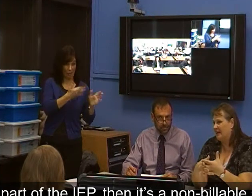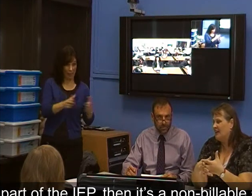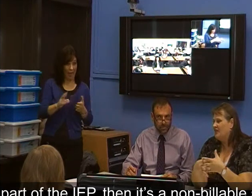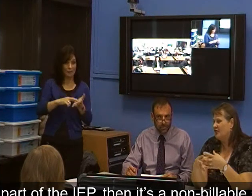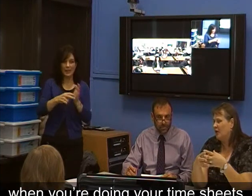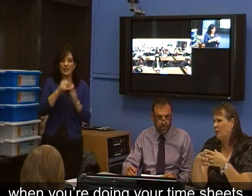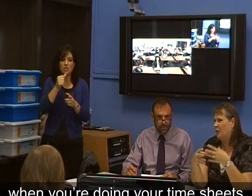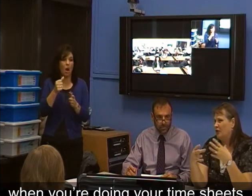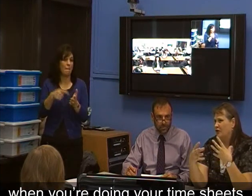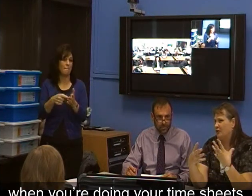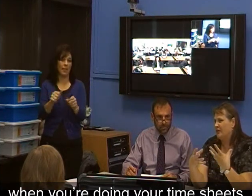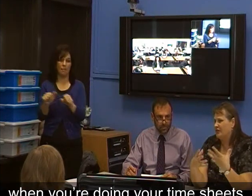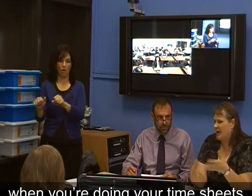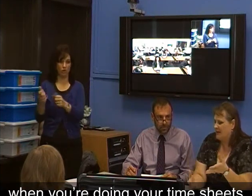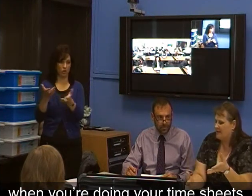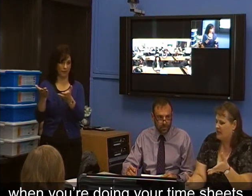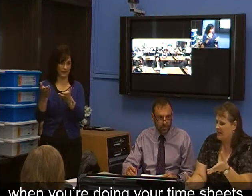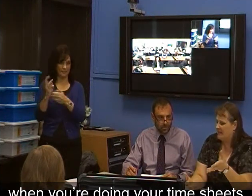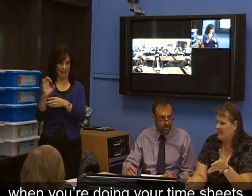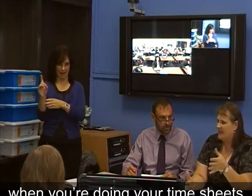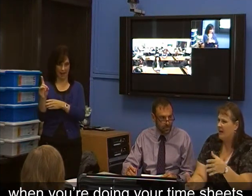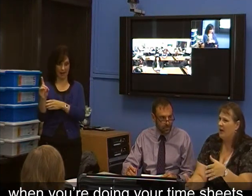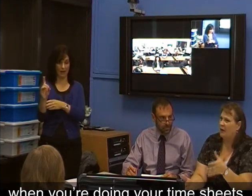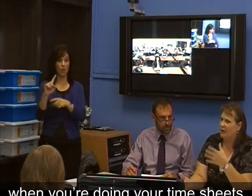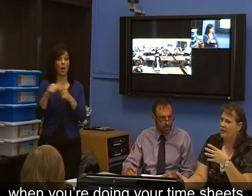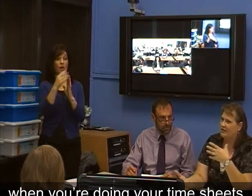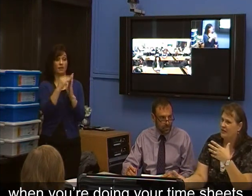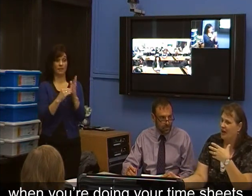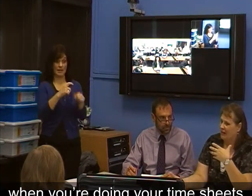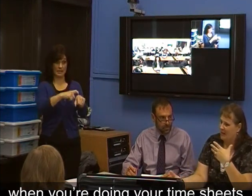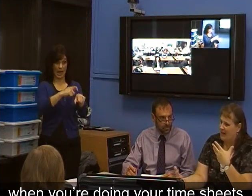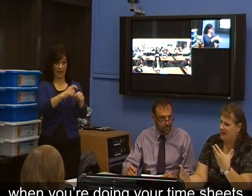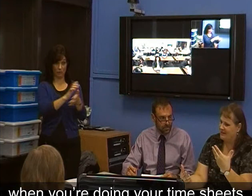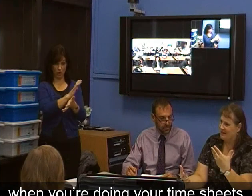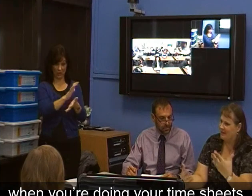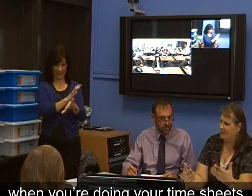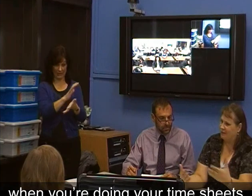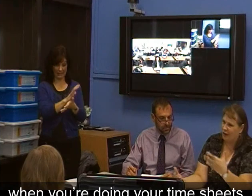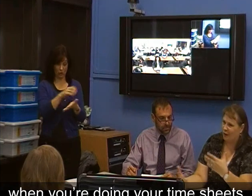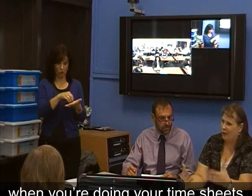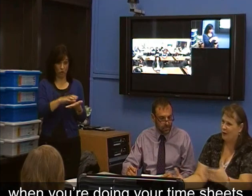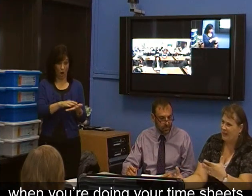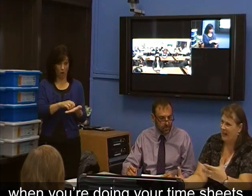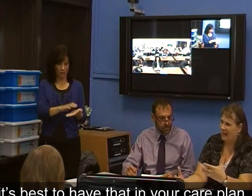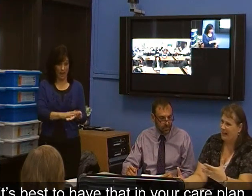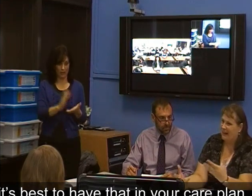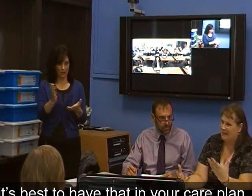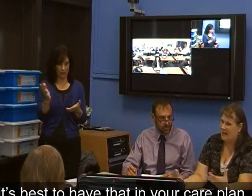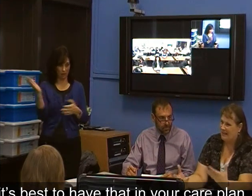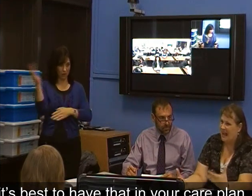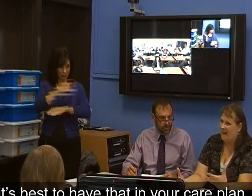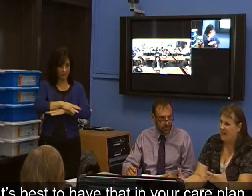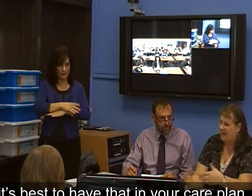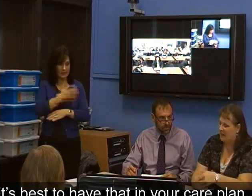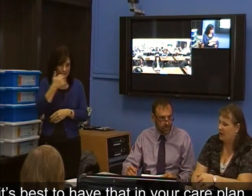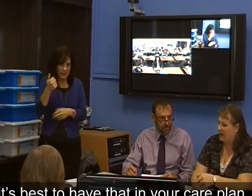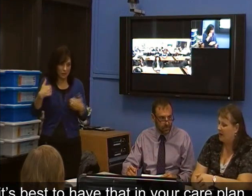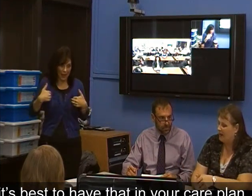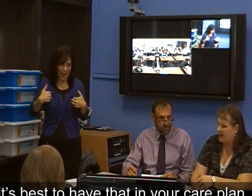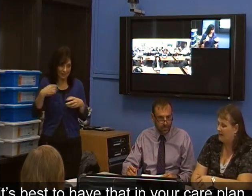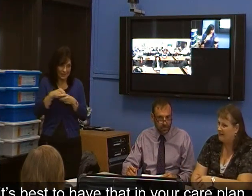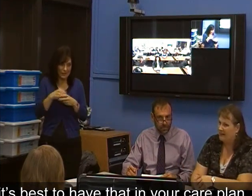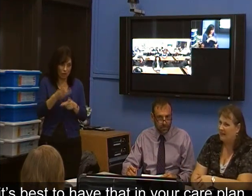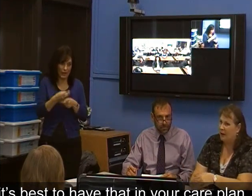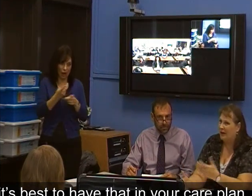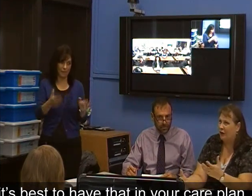Medicaid. So when you're doing your timesheets, in order to document your full day, it's best to have that in your care